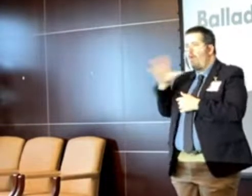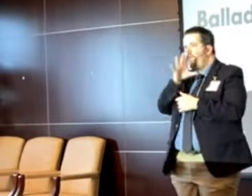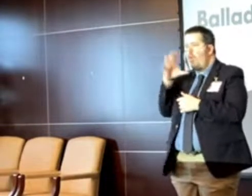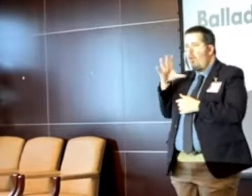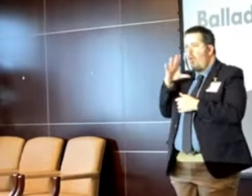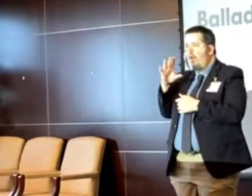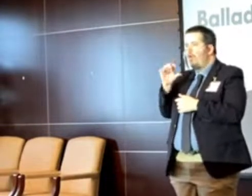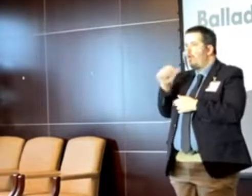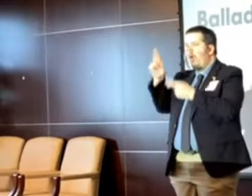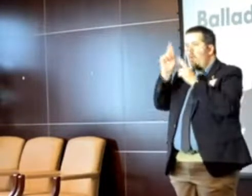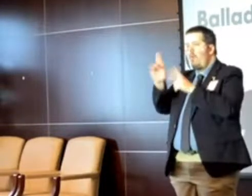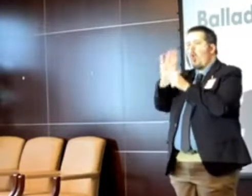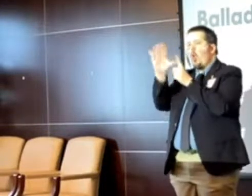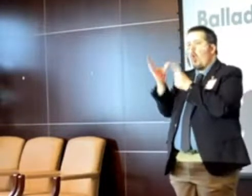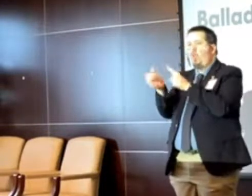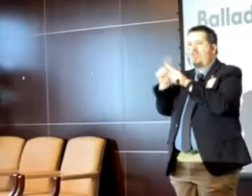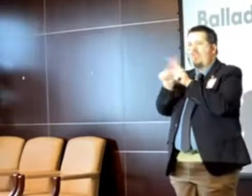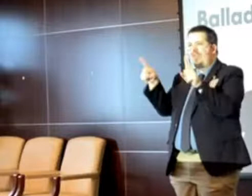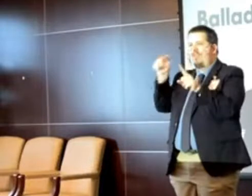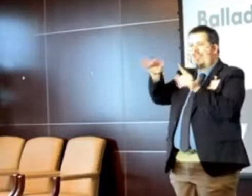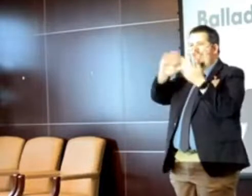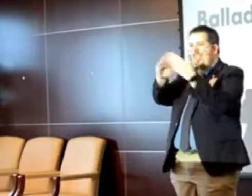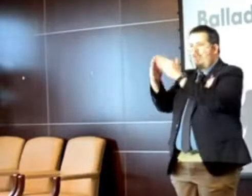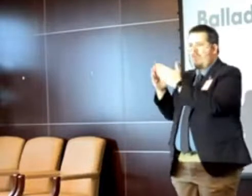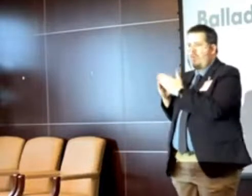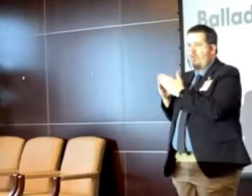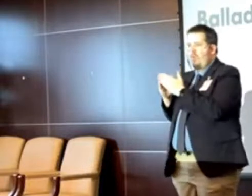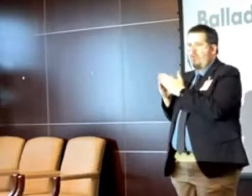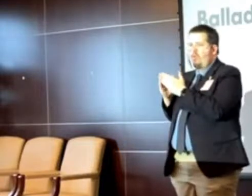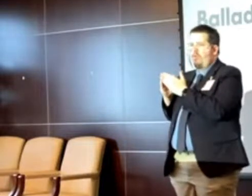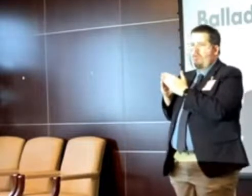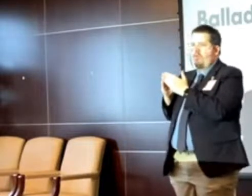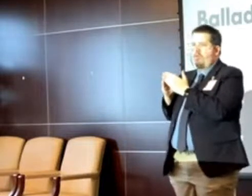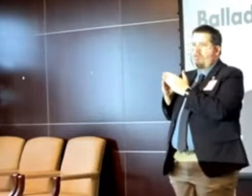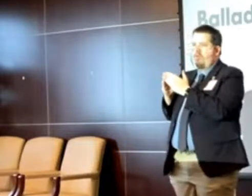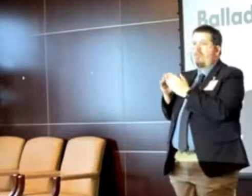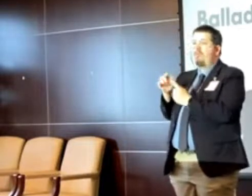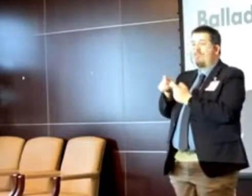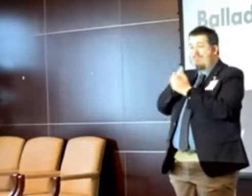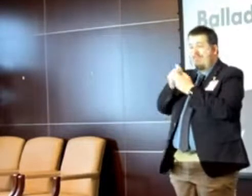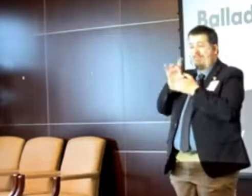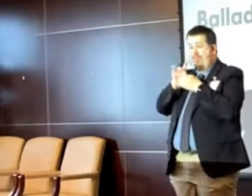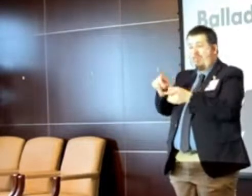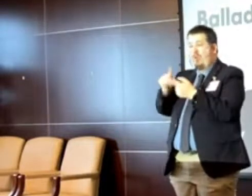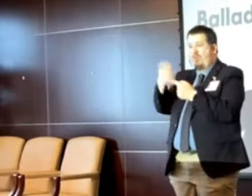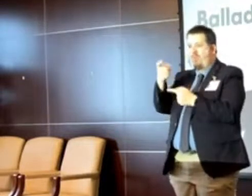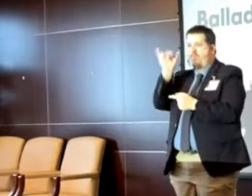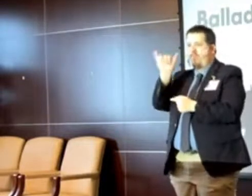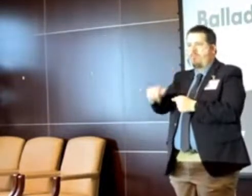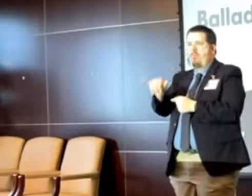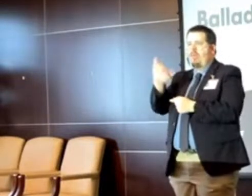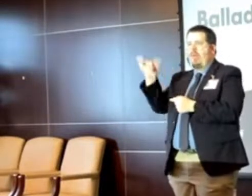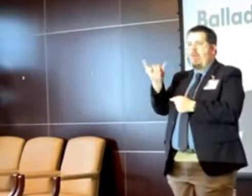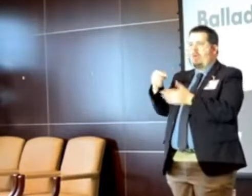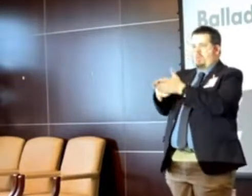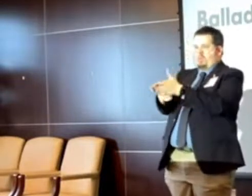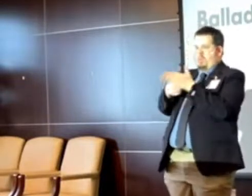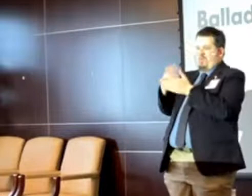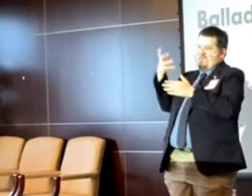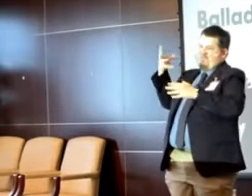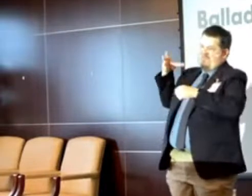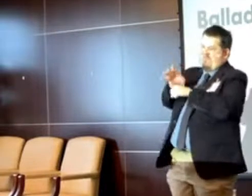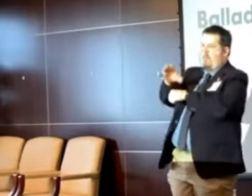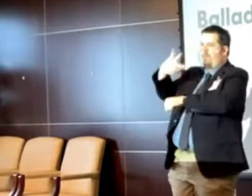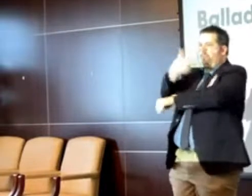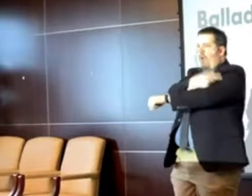the cultural differences that exist in these communities, particularly as it relates to something like a mandate that you inject something